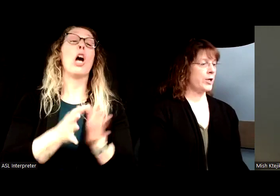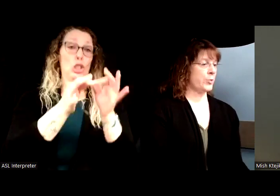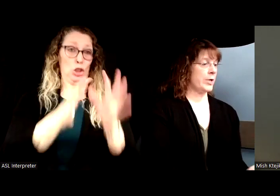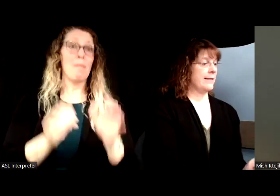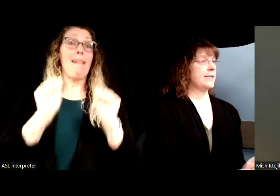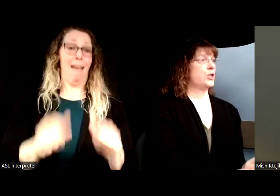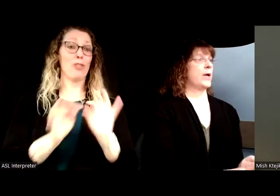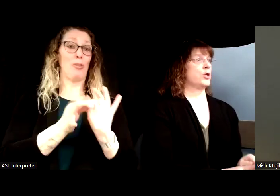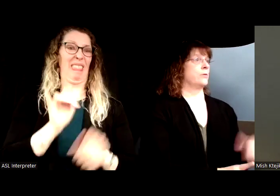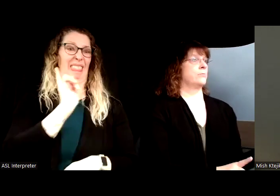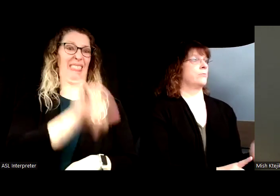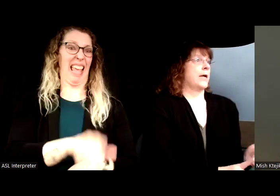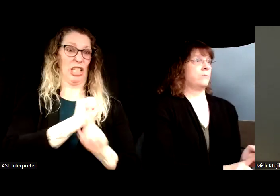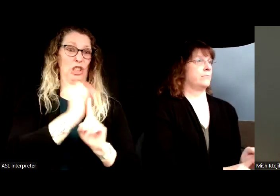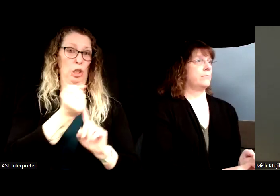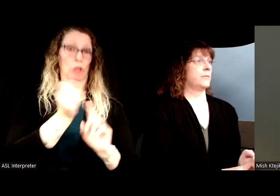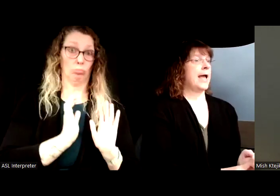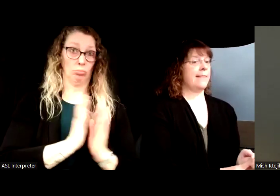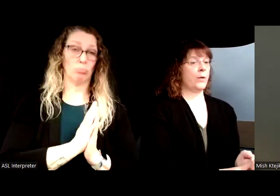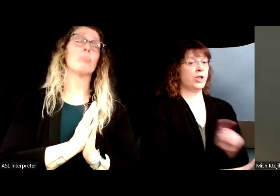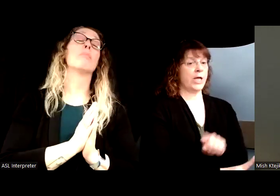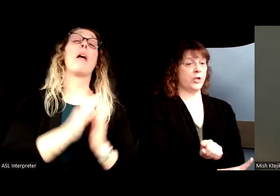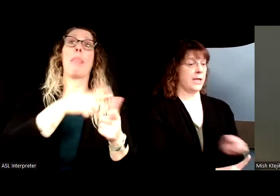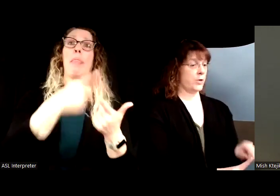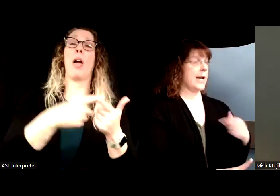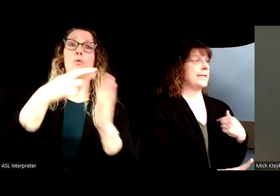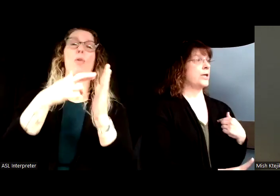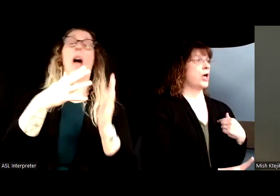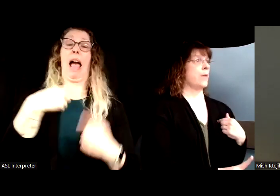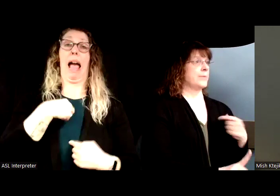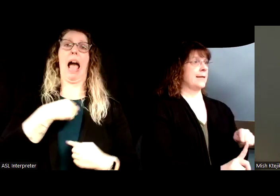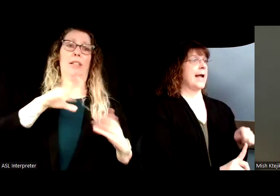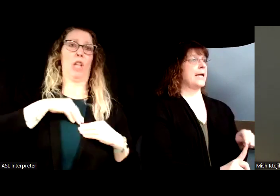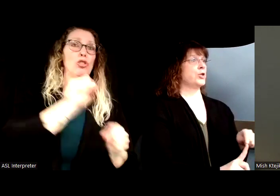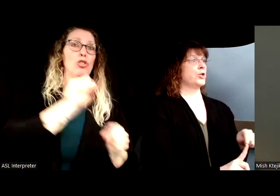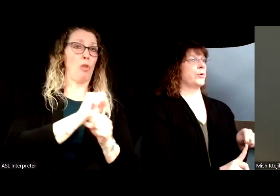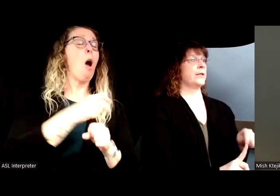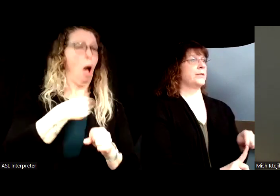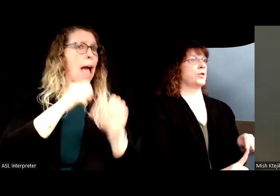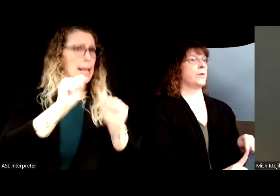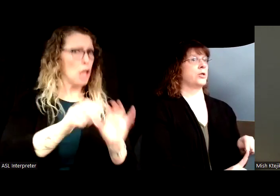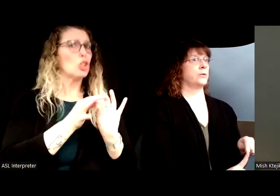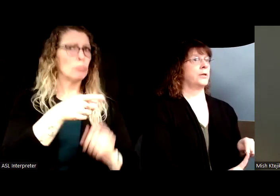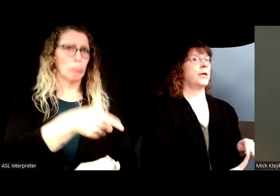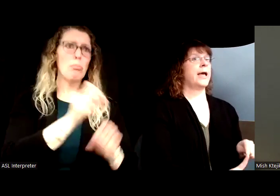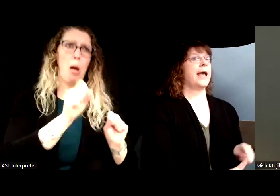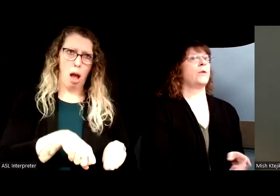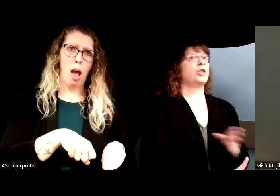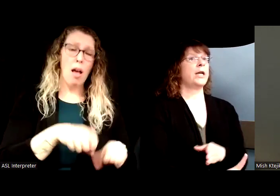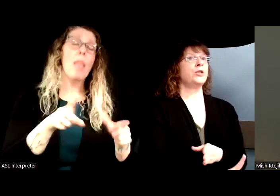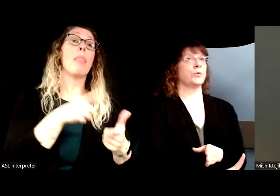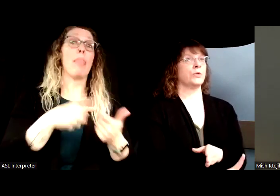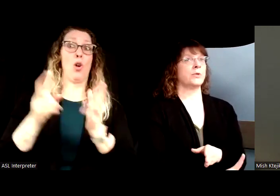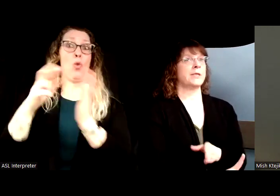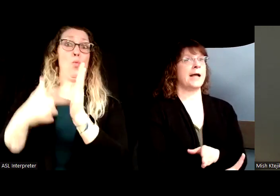interpreter can interpret in this situation, right? And then we change the rule, and so then I take a job saying that I can interpret in this situation. And then